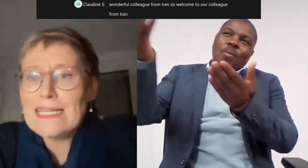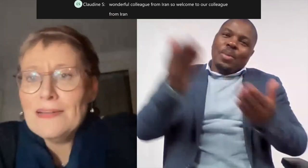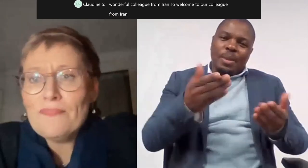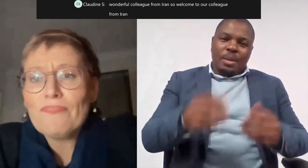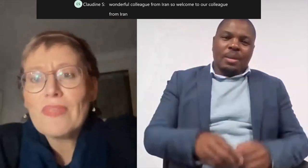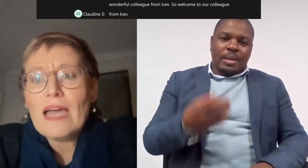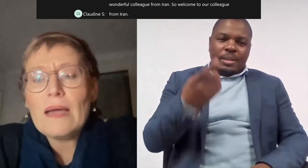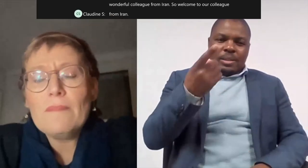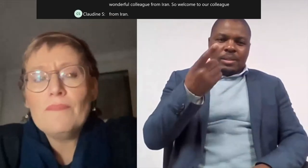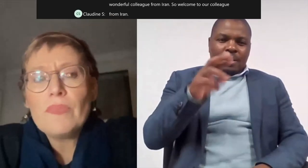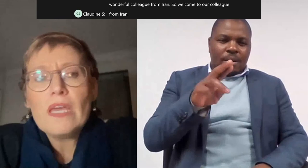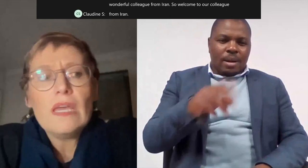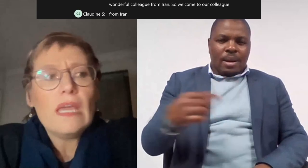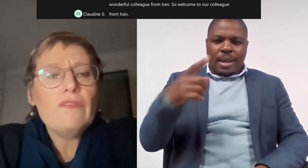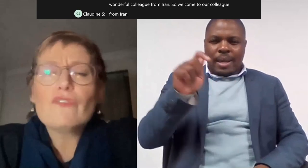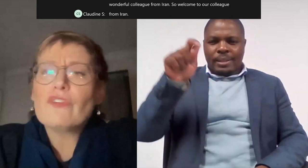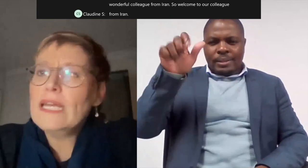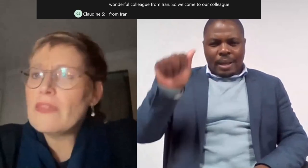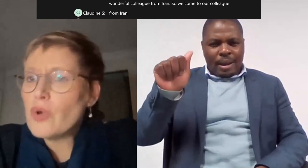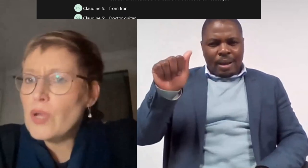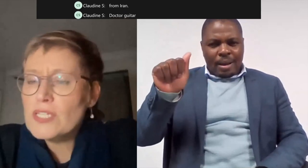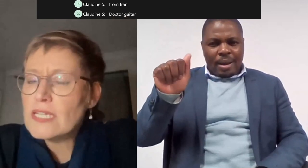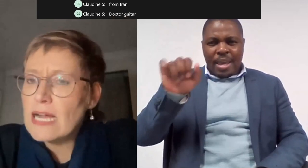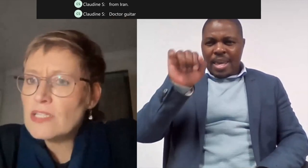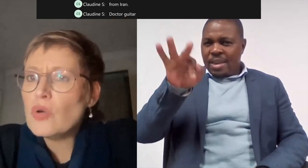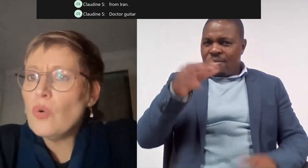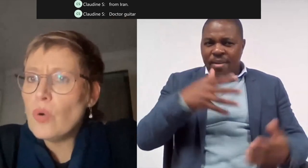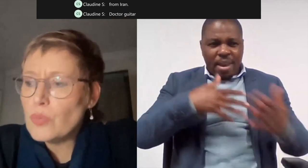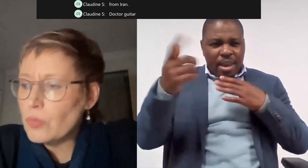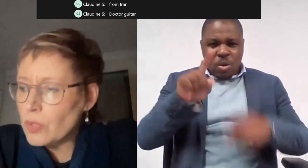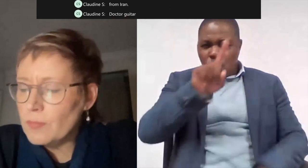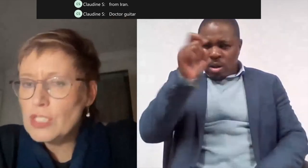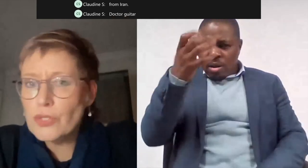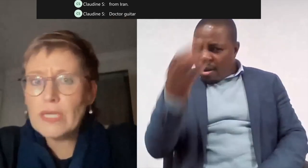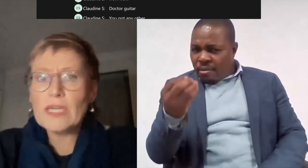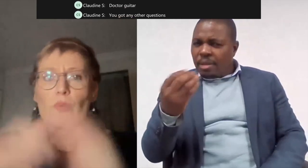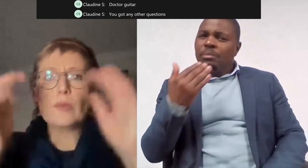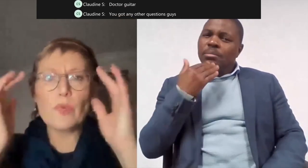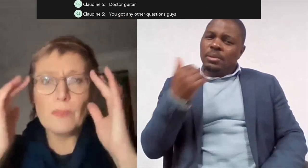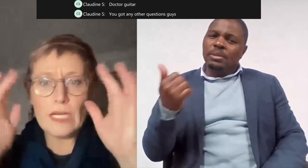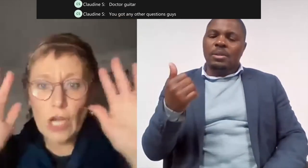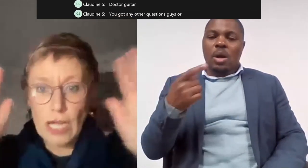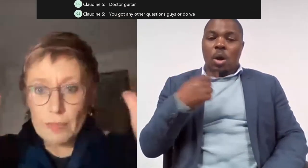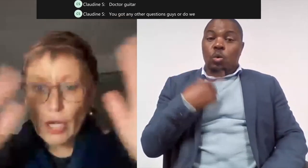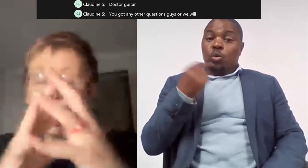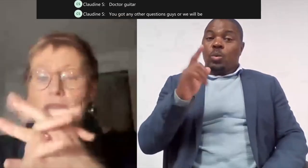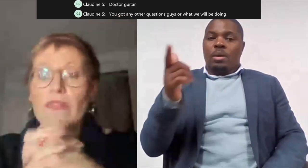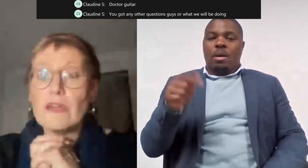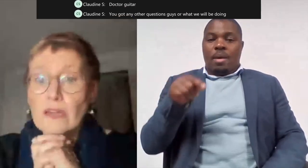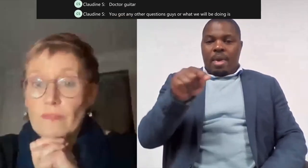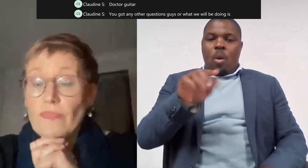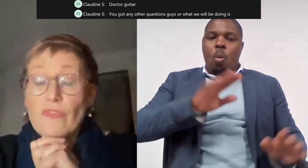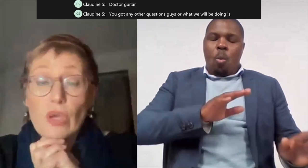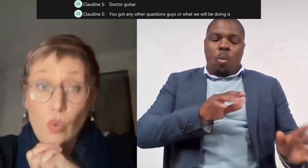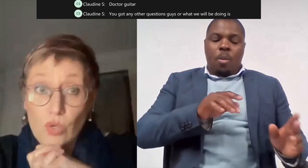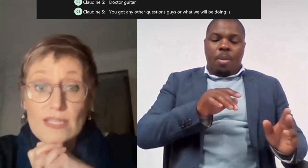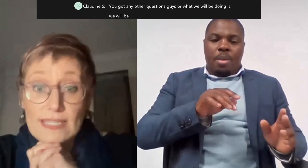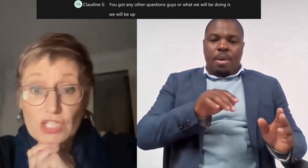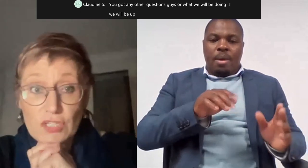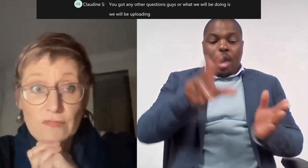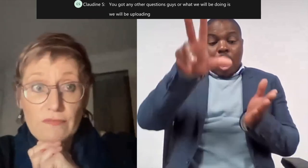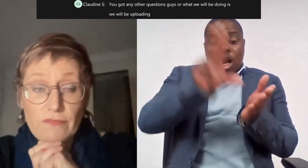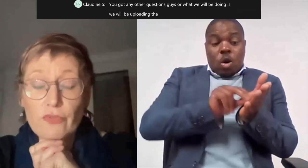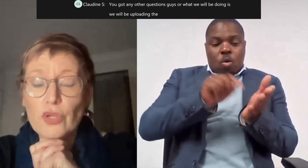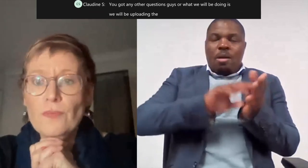Dr. Gitta. If you've got any other questions, guys, or what we will be doing is we will be uploading the